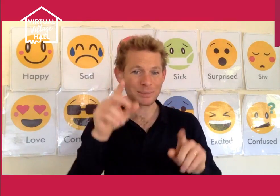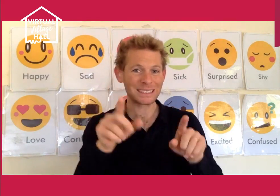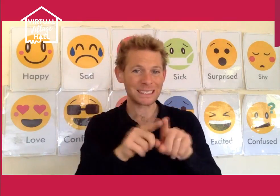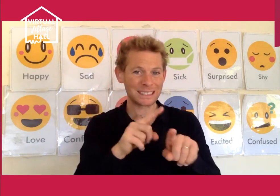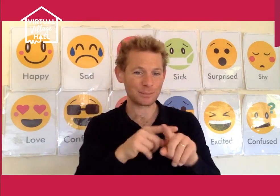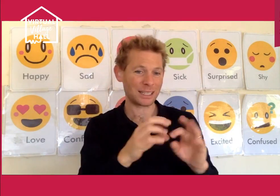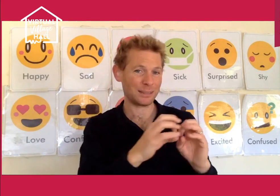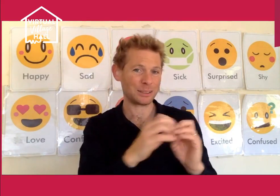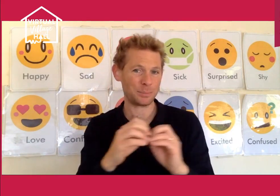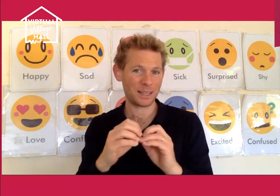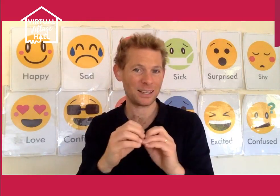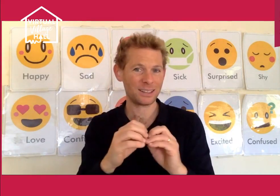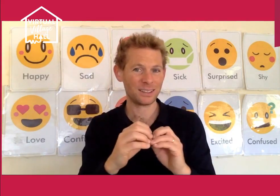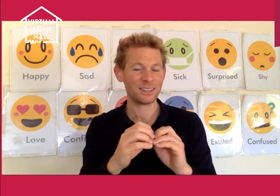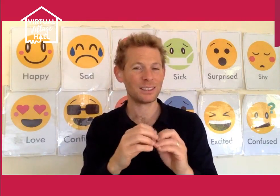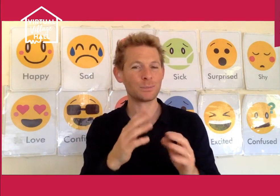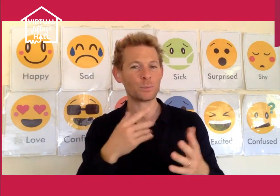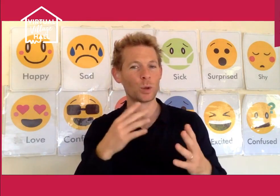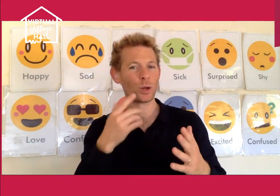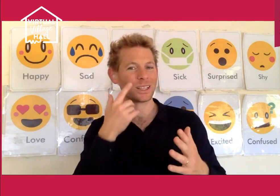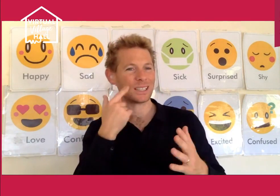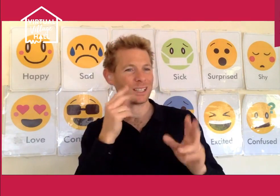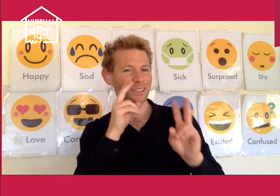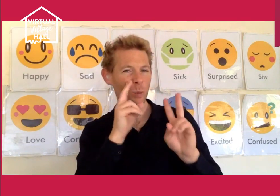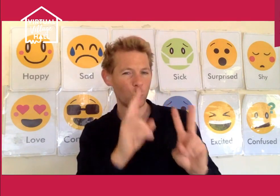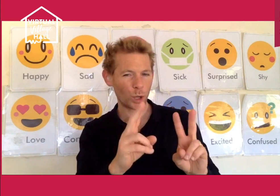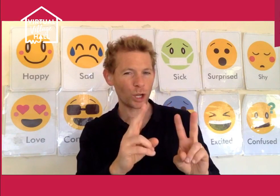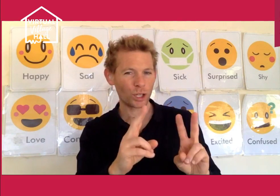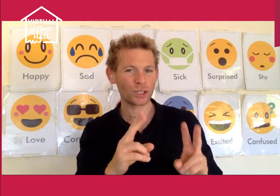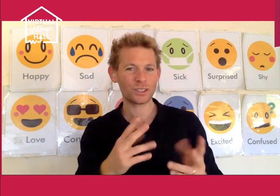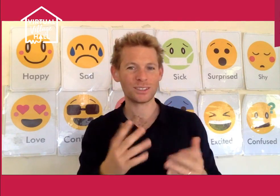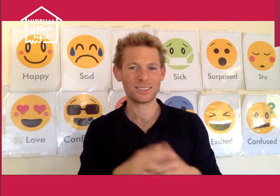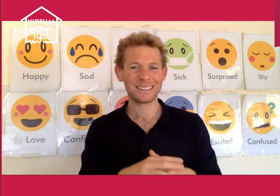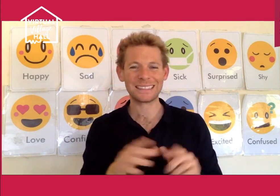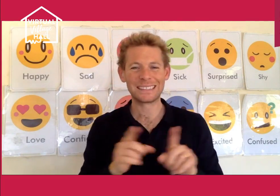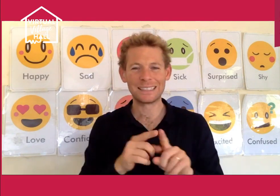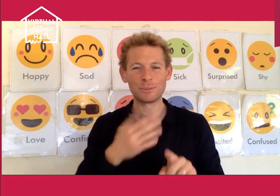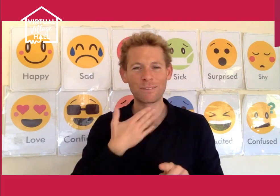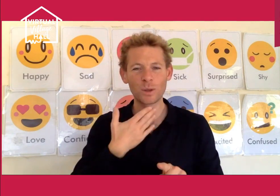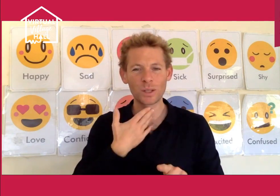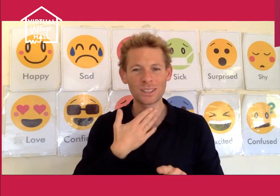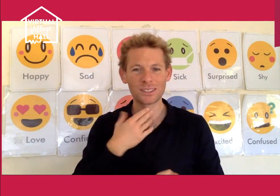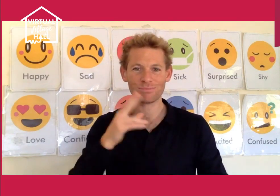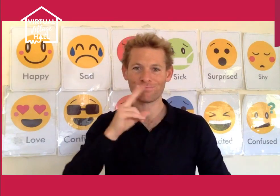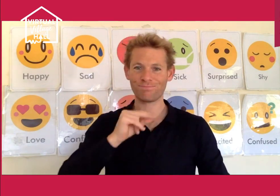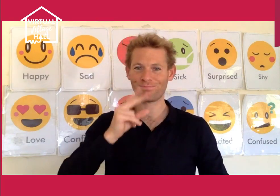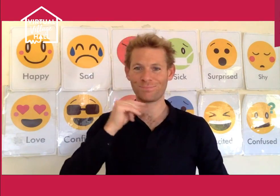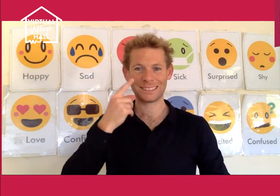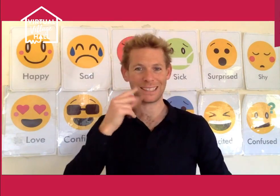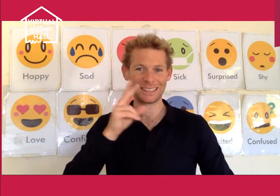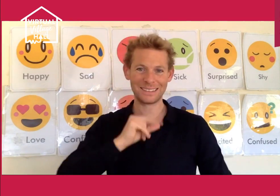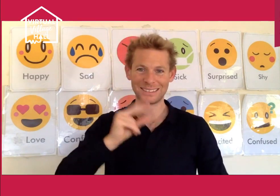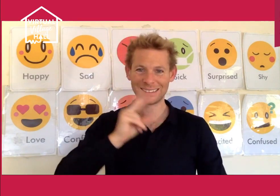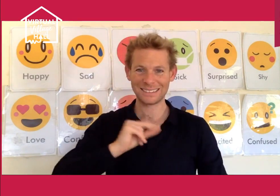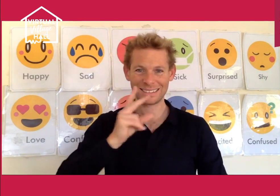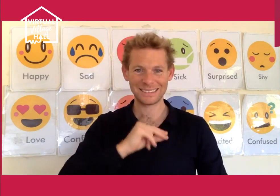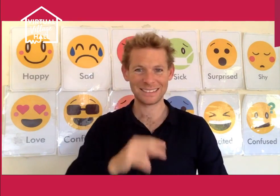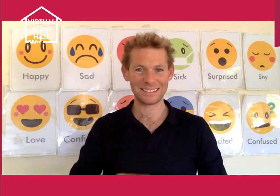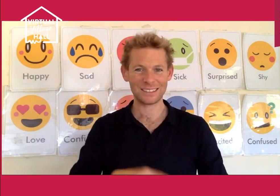could say your name at the same time as you fingerspell it because it's much easier and nicer to watch. It's like